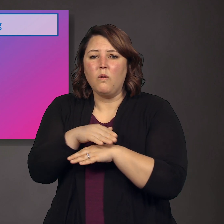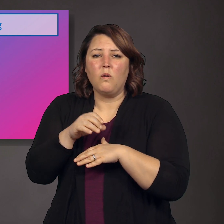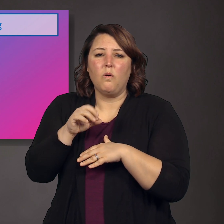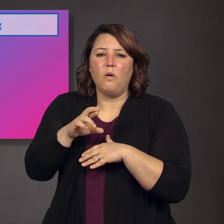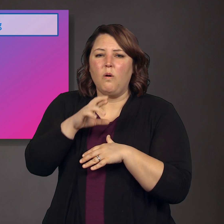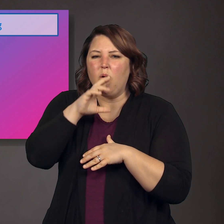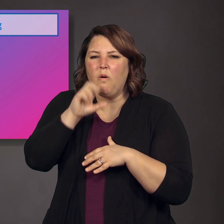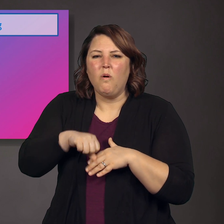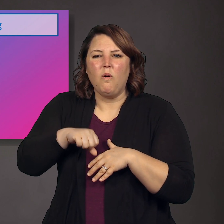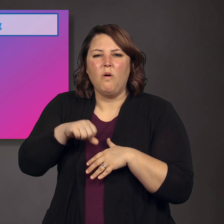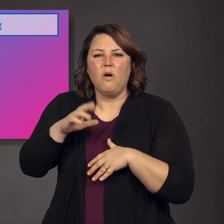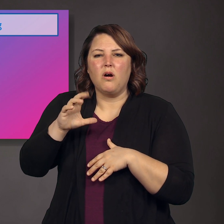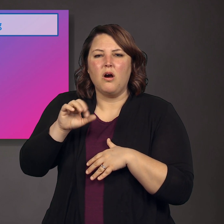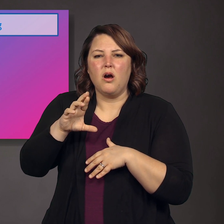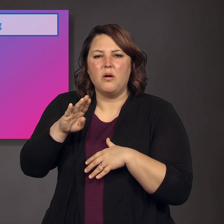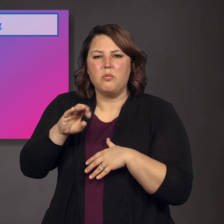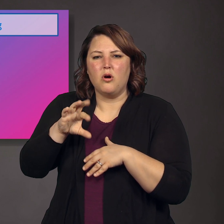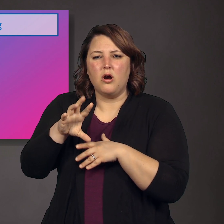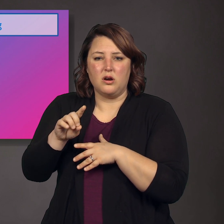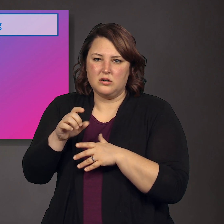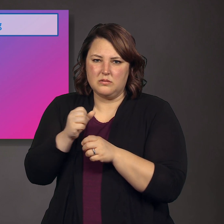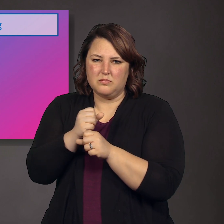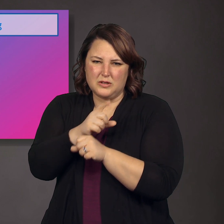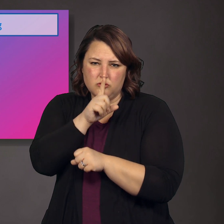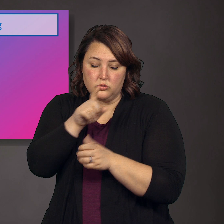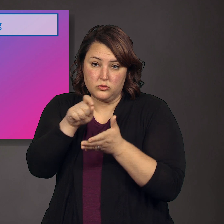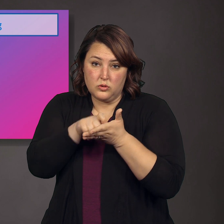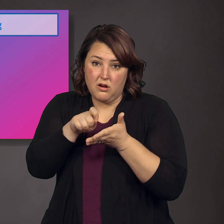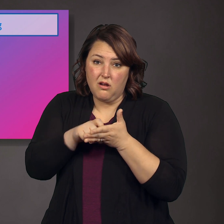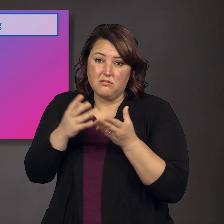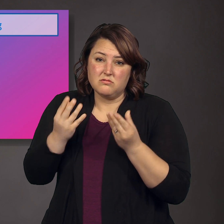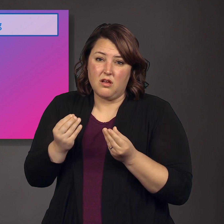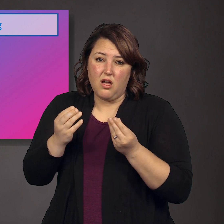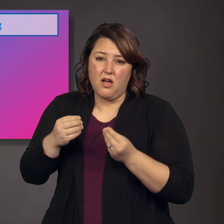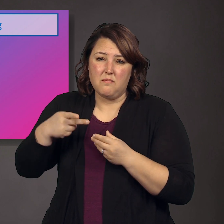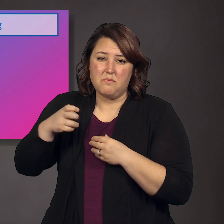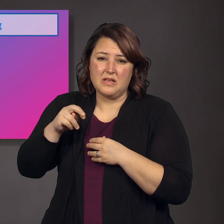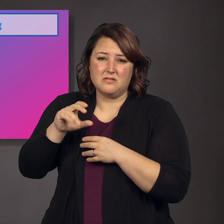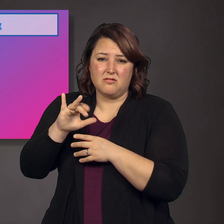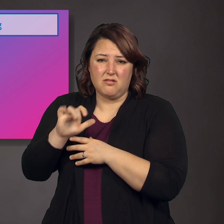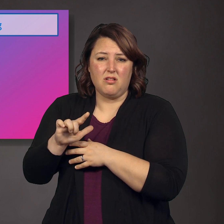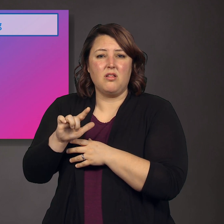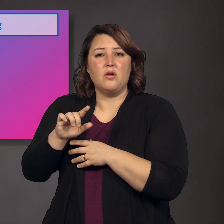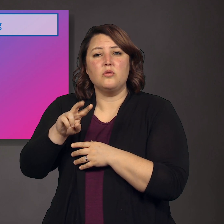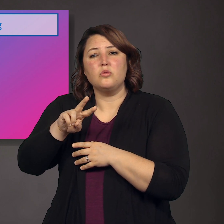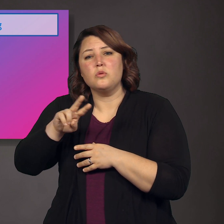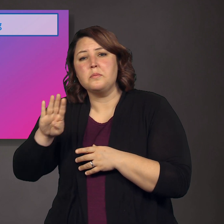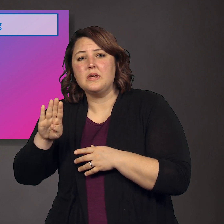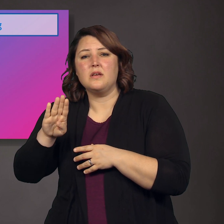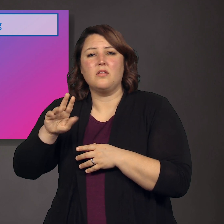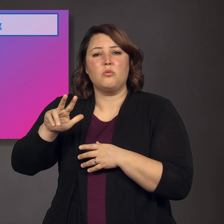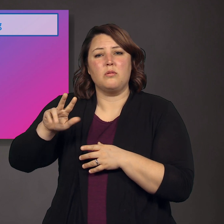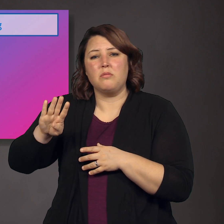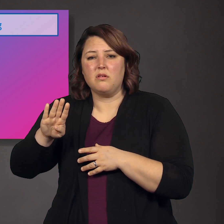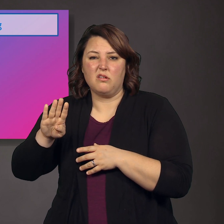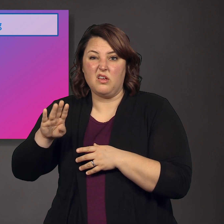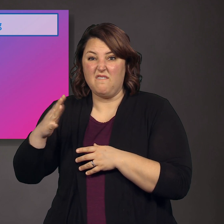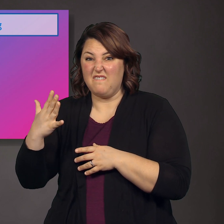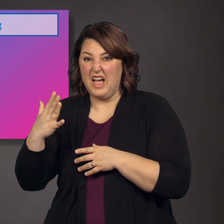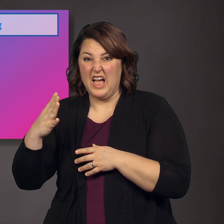you write with a soft pencil, 2B or 3B. Don't keep going for a 5B or a 6B. It doesn't